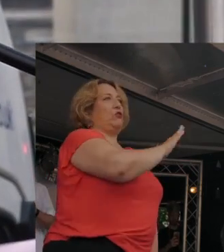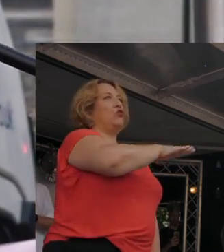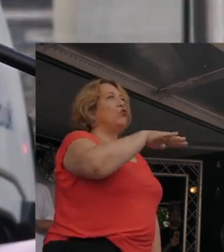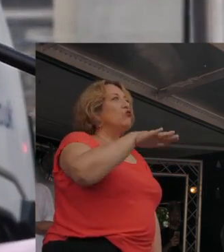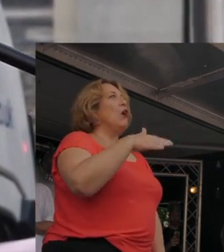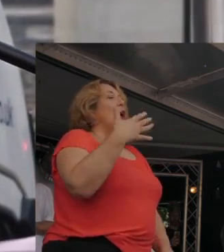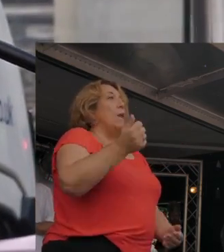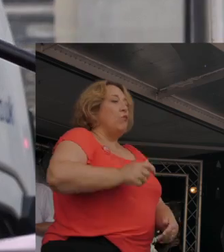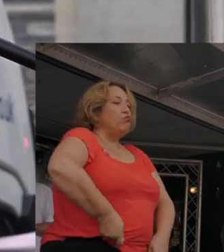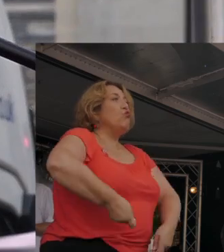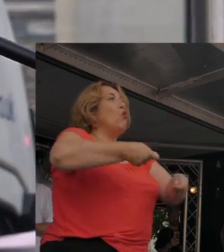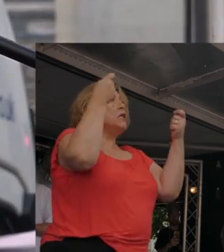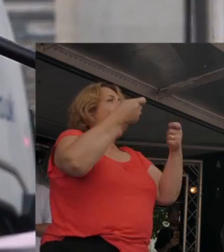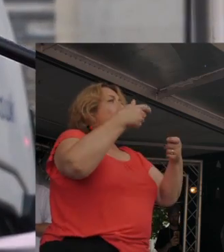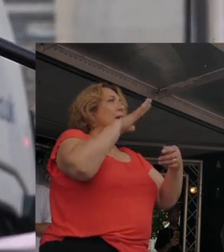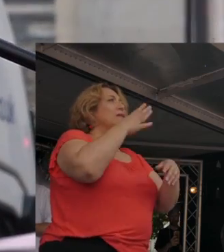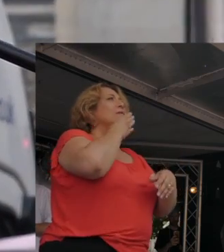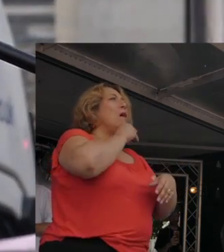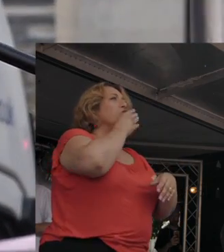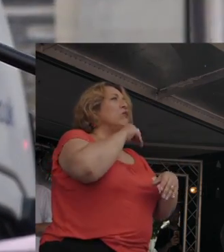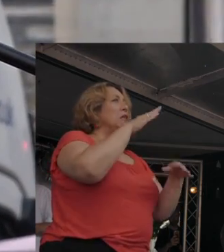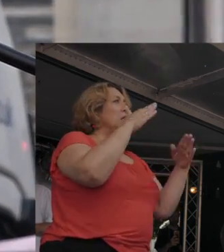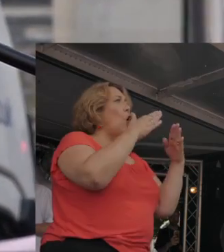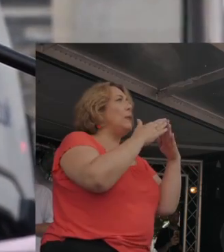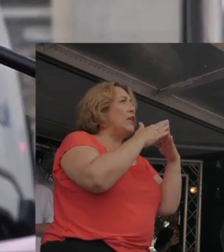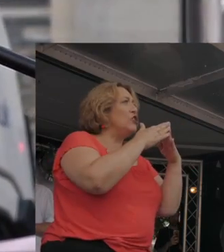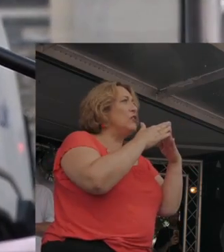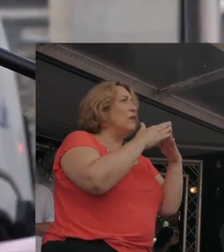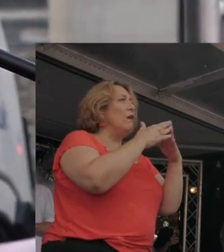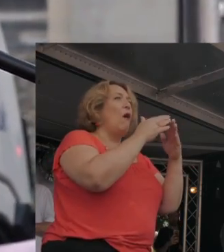are being brought up in temporary accommodation.